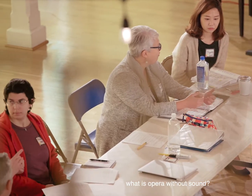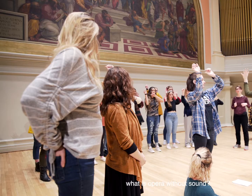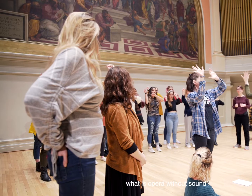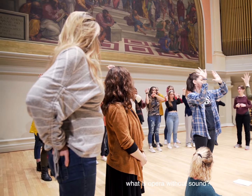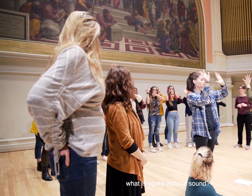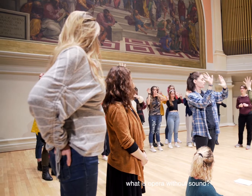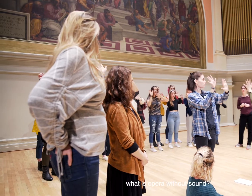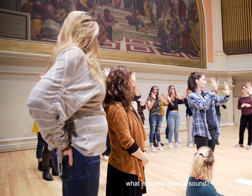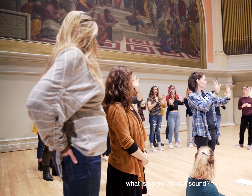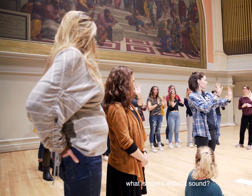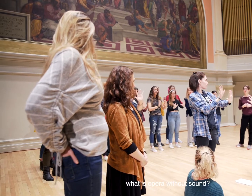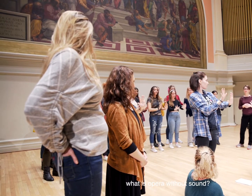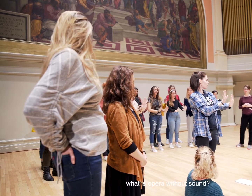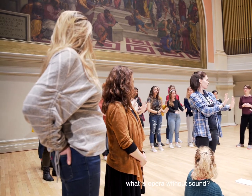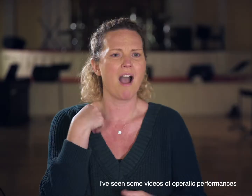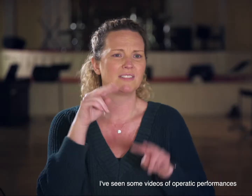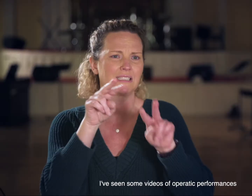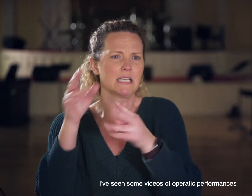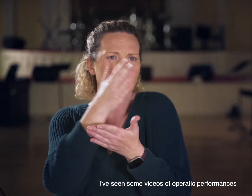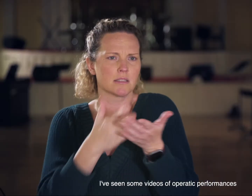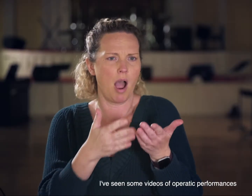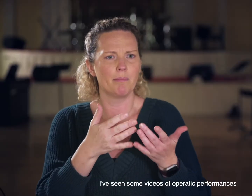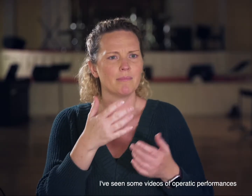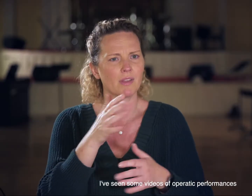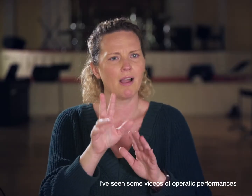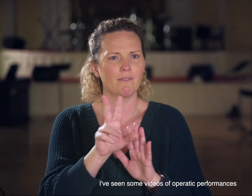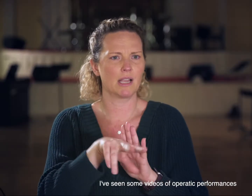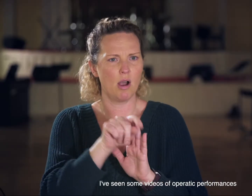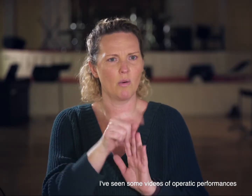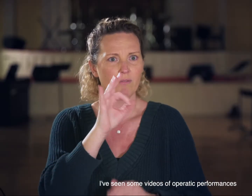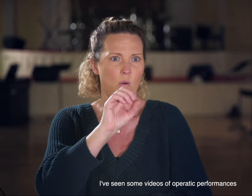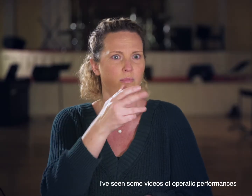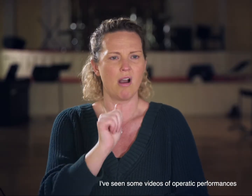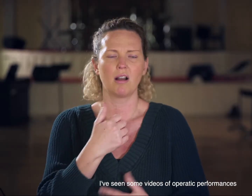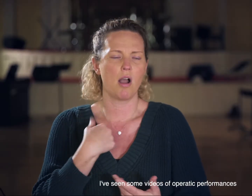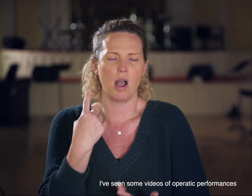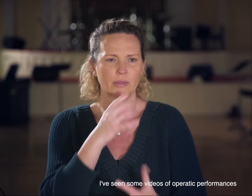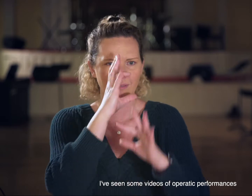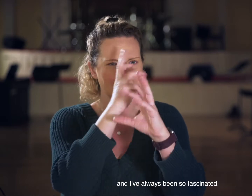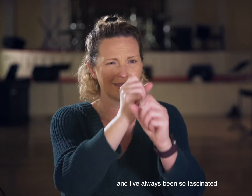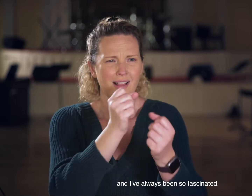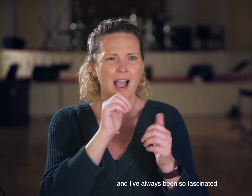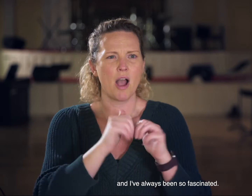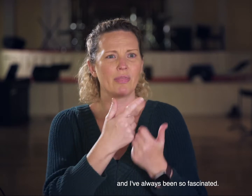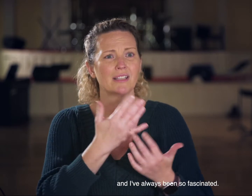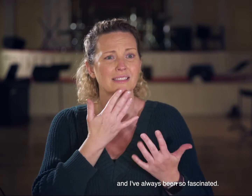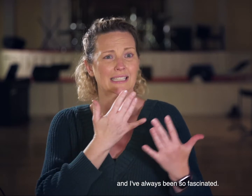opera without sound? I've seen some videos of operatic performances and I've always been so fascinated.